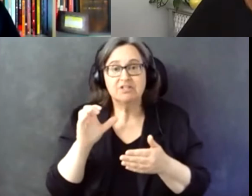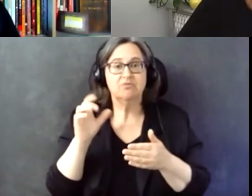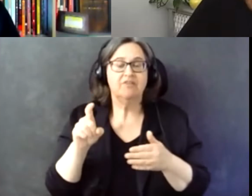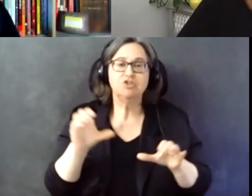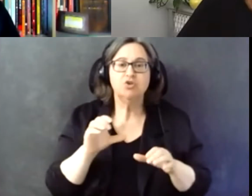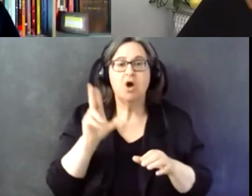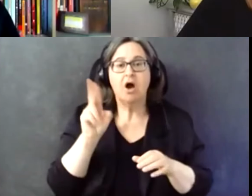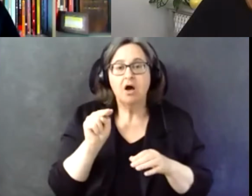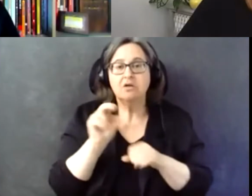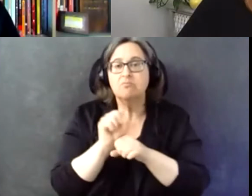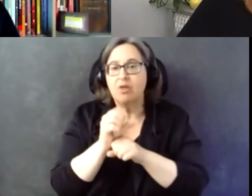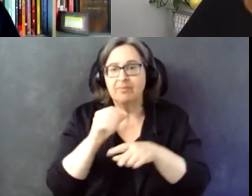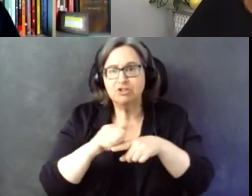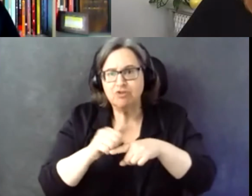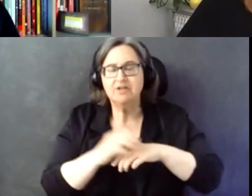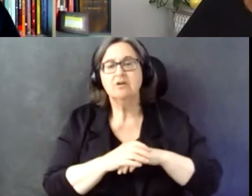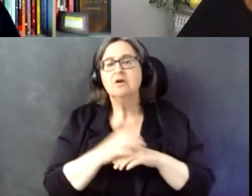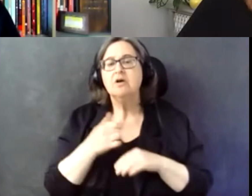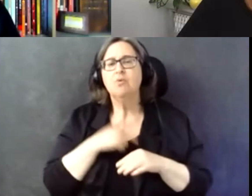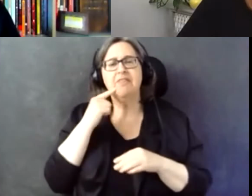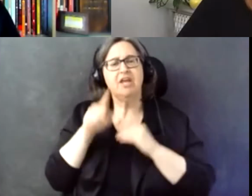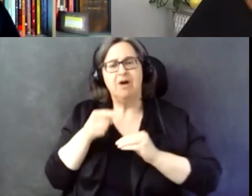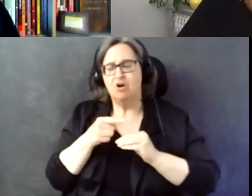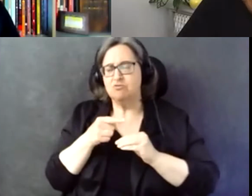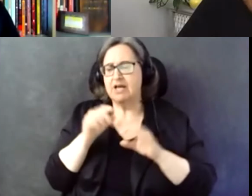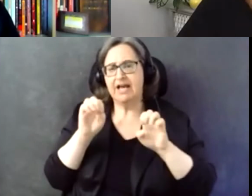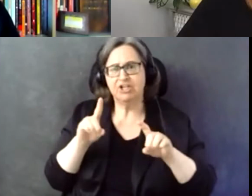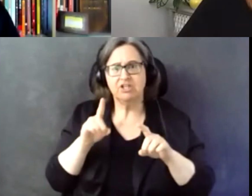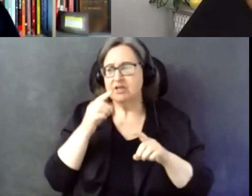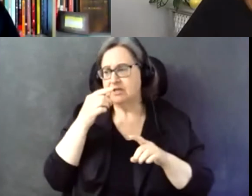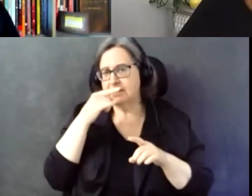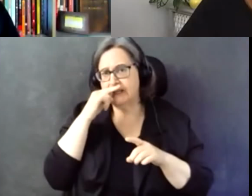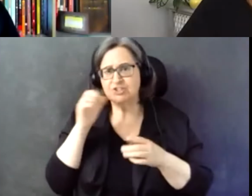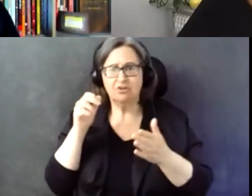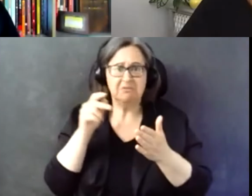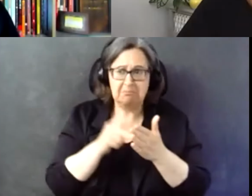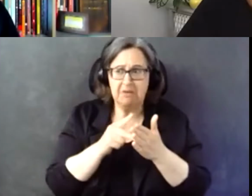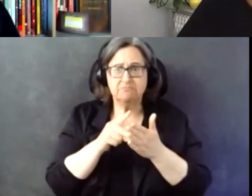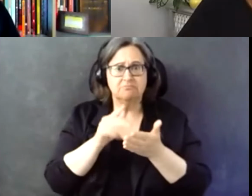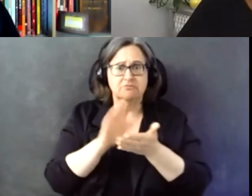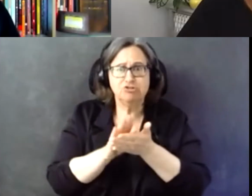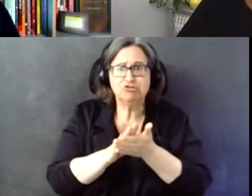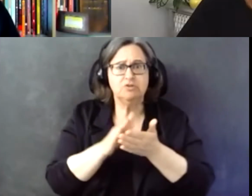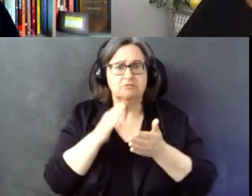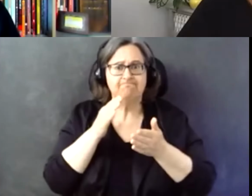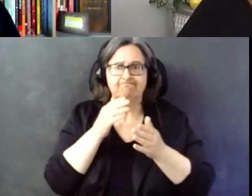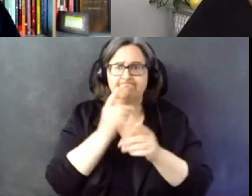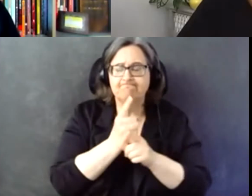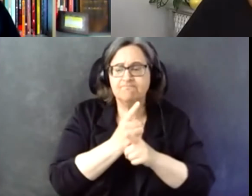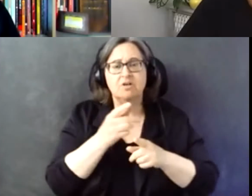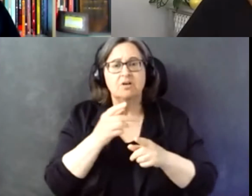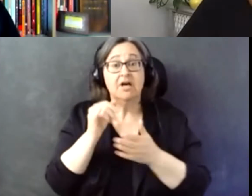education obviously and the amount of um you know getting kids back on track arts and cultures you know if this mayor